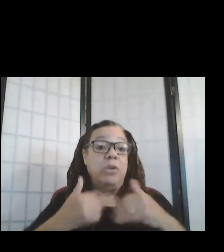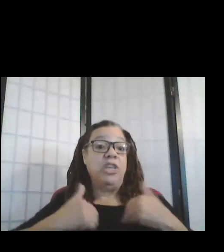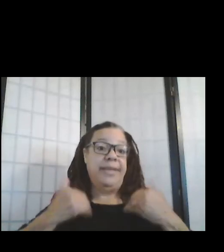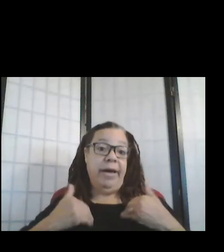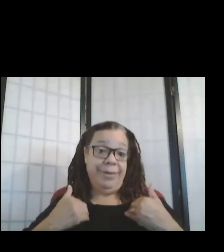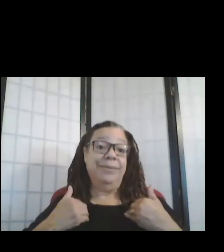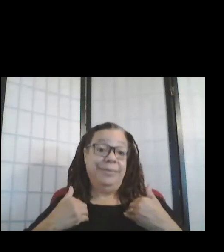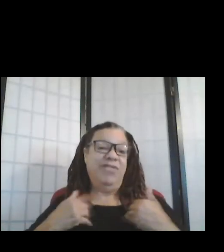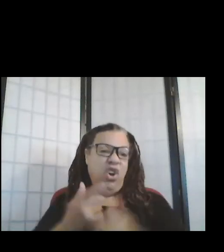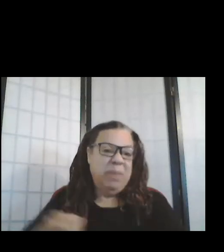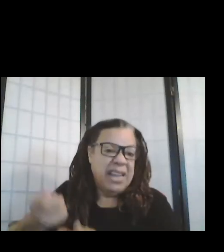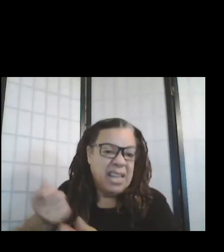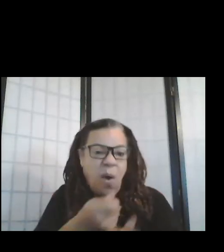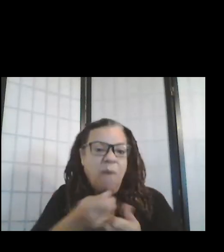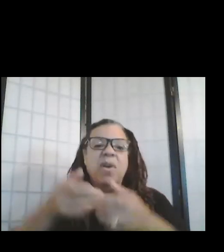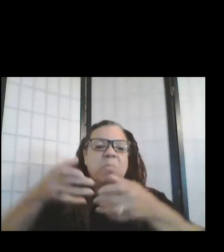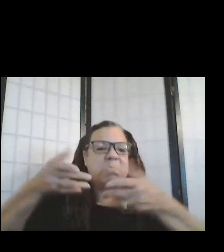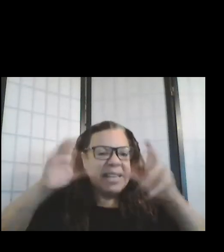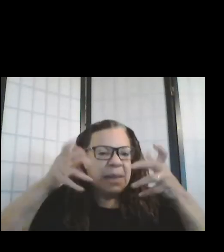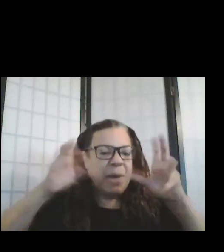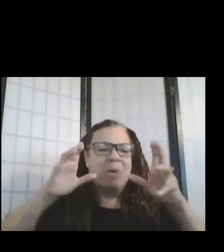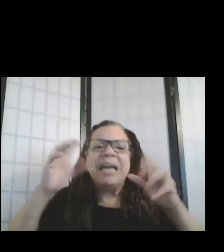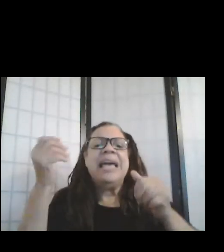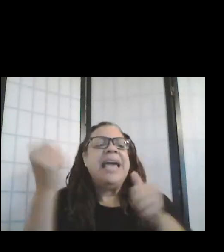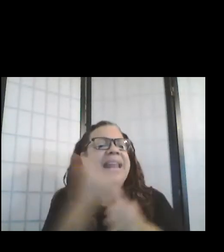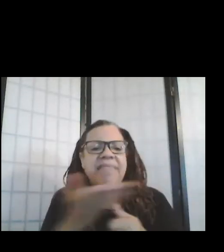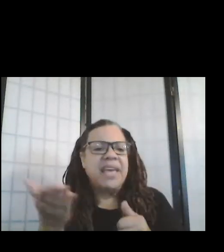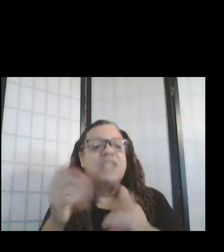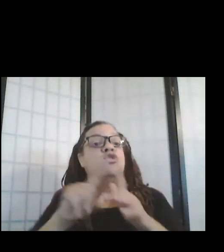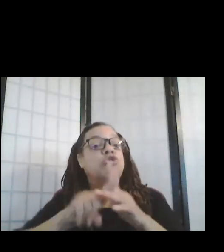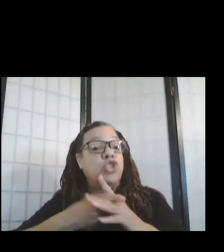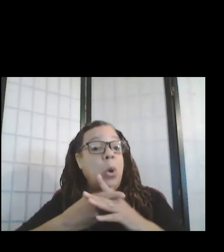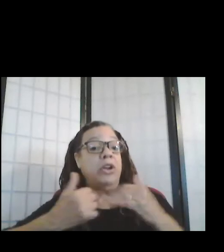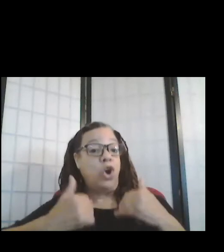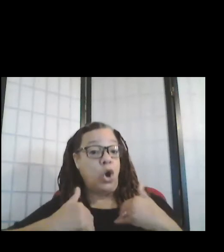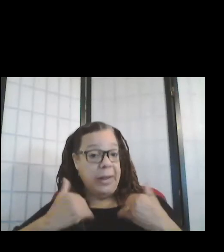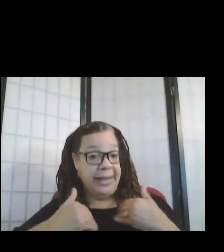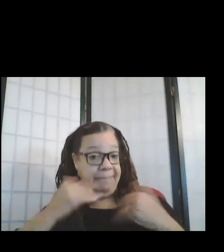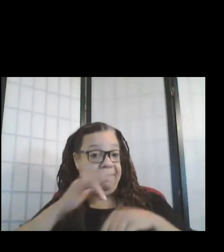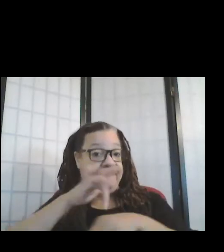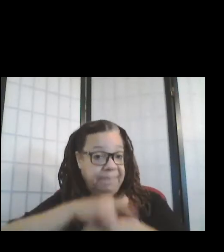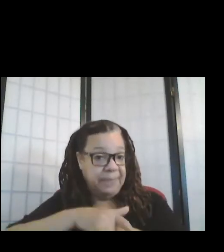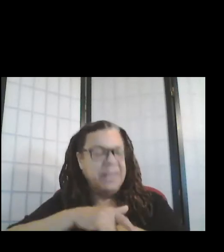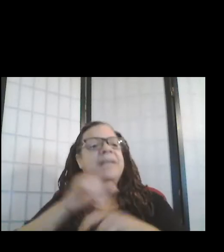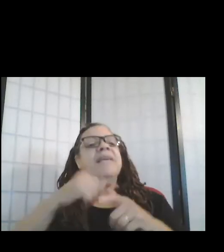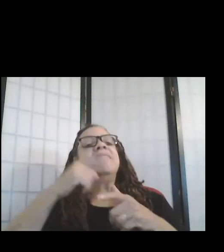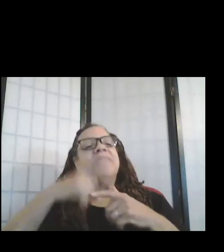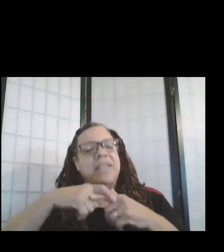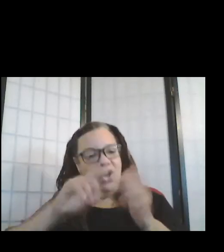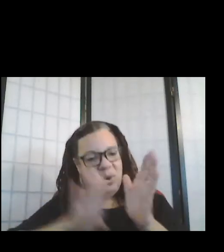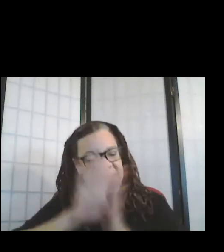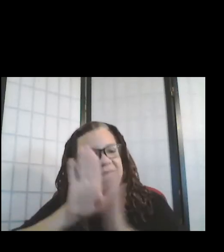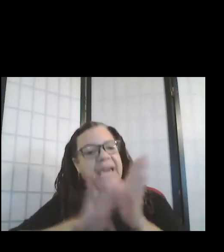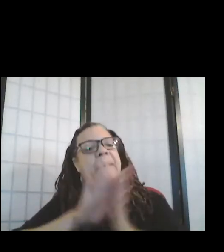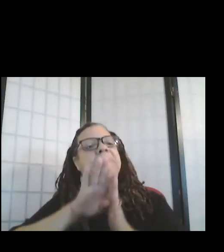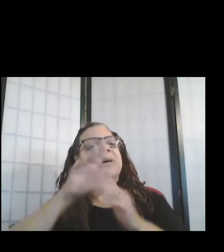play golf or be a basketball player or anything, you start early and put in the time, you're probably going to develop a facility for it that somebody